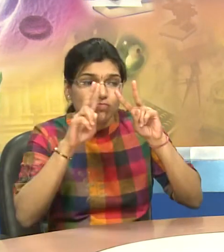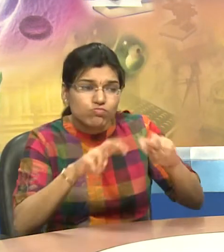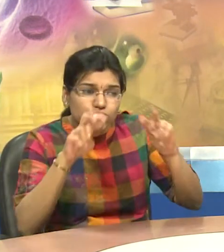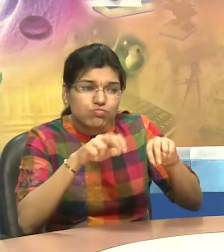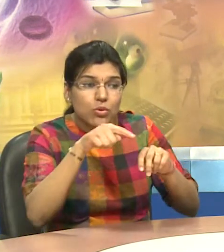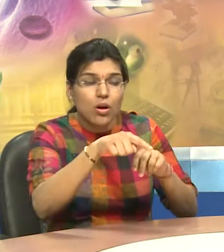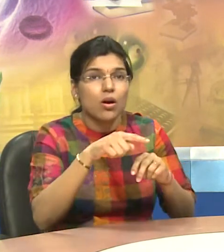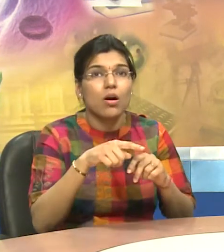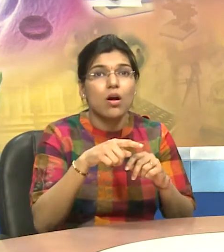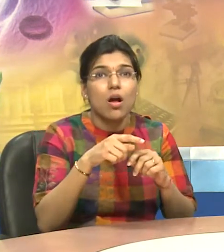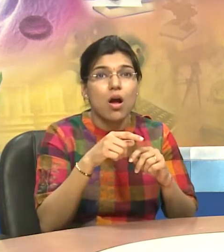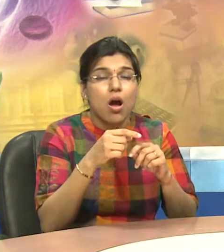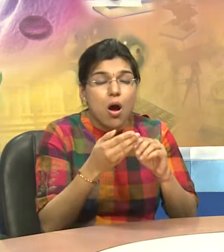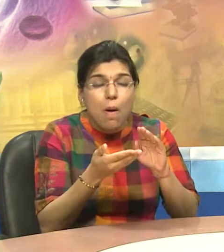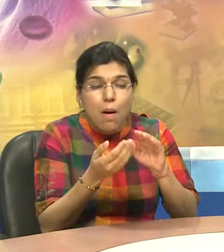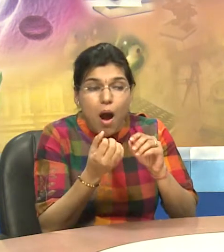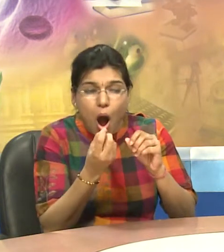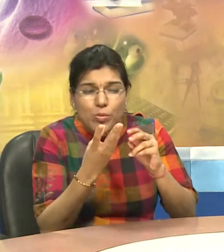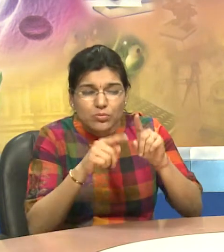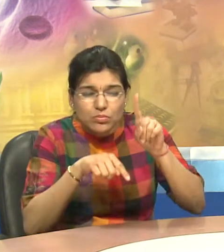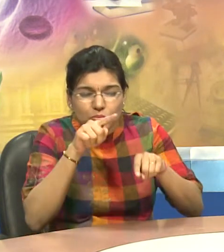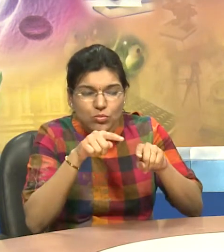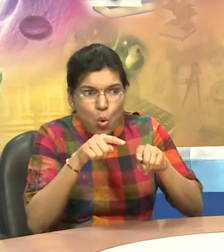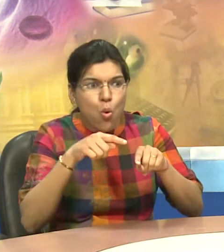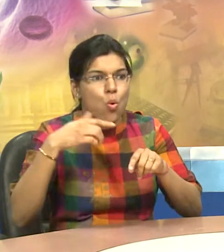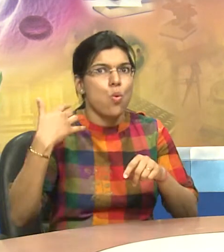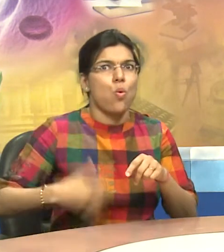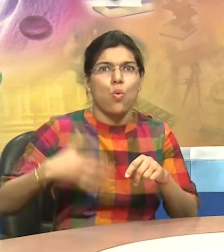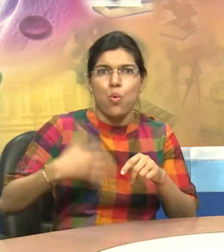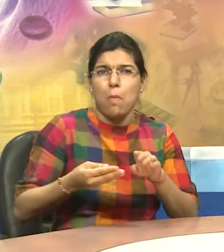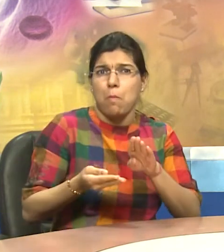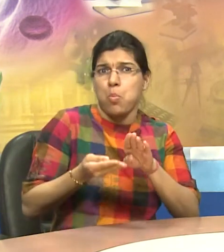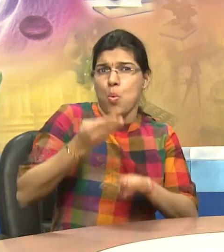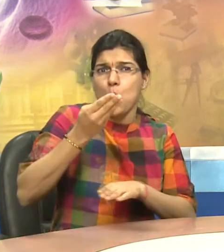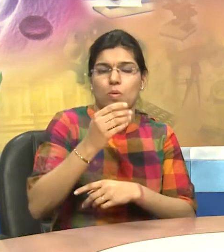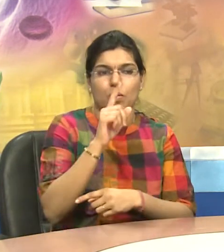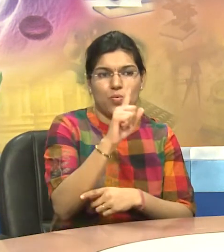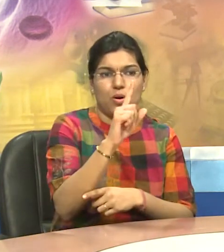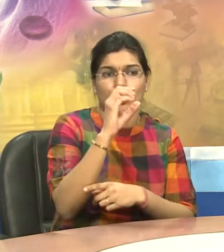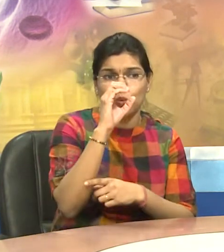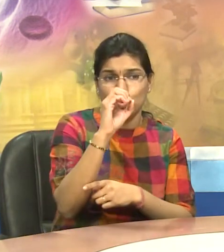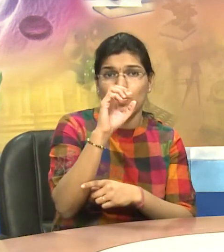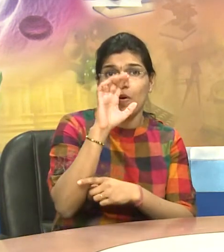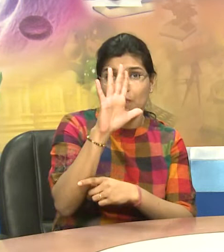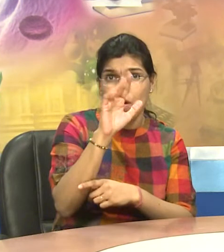the music that they play by the team of musician was very high. It